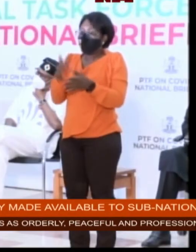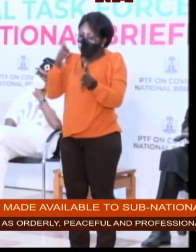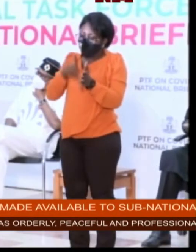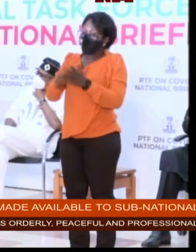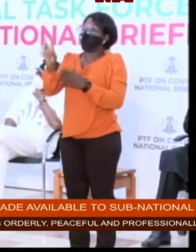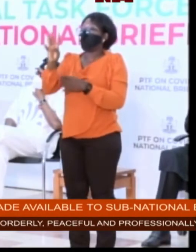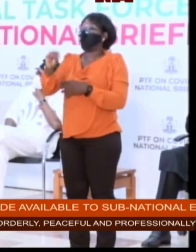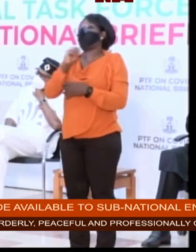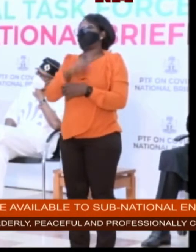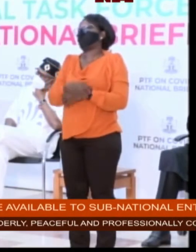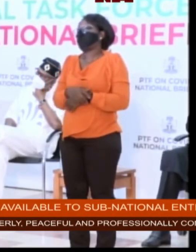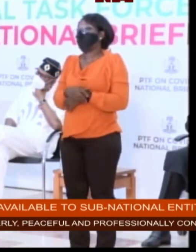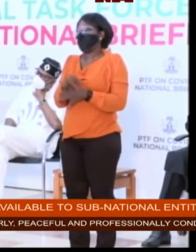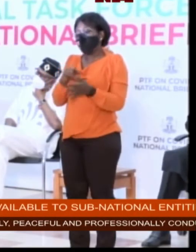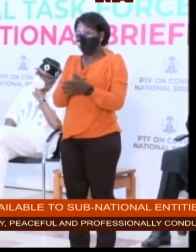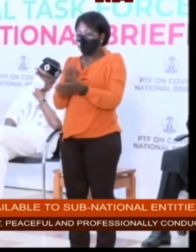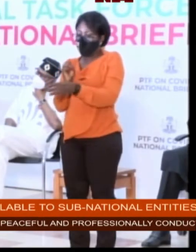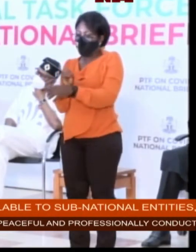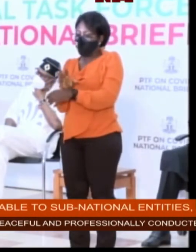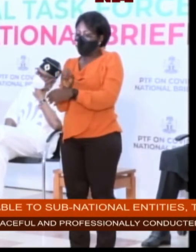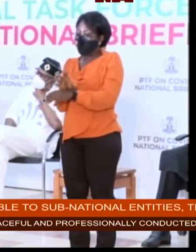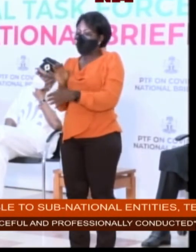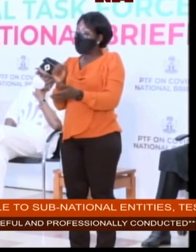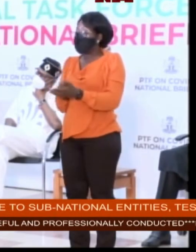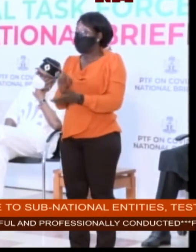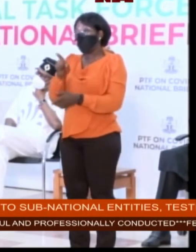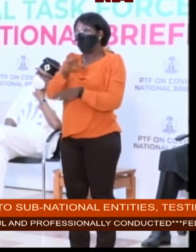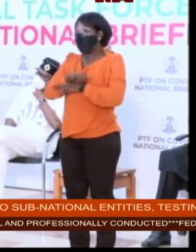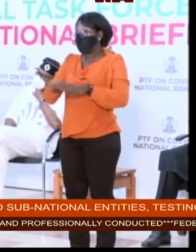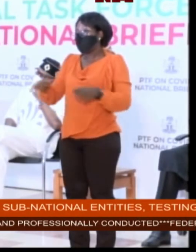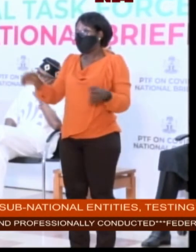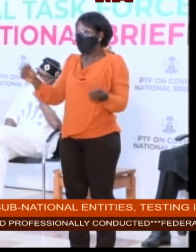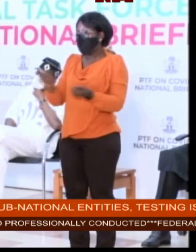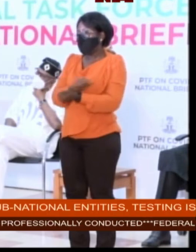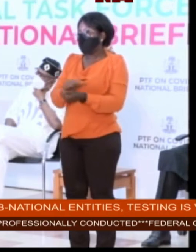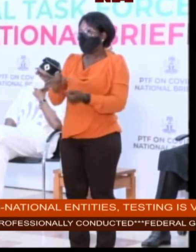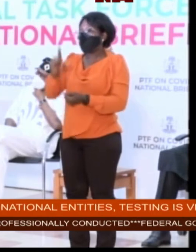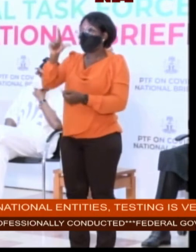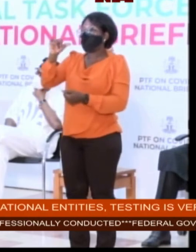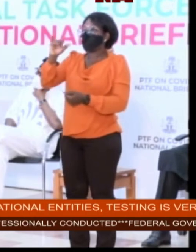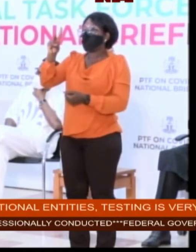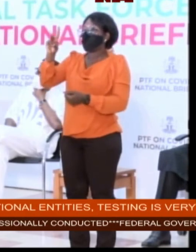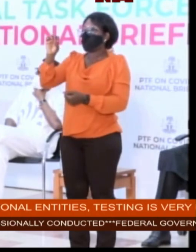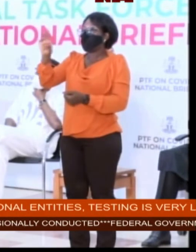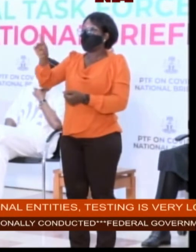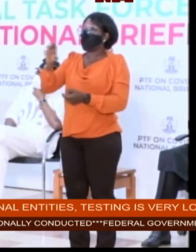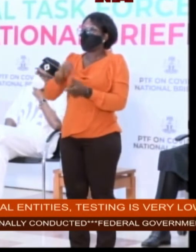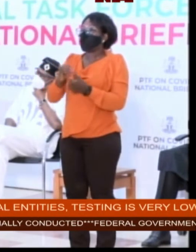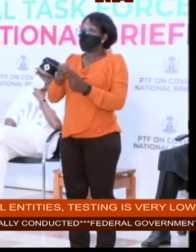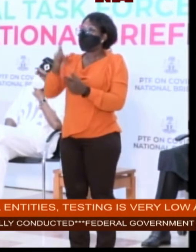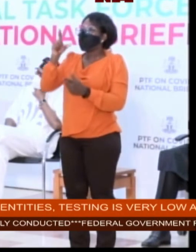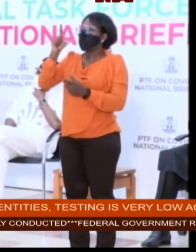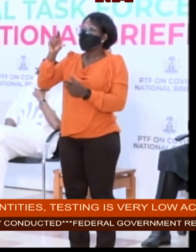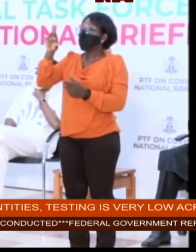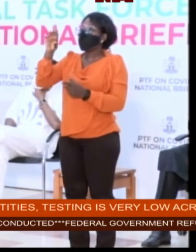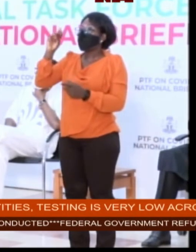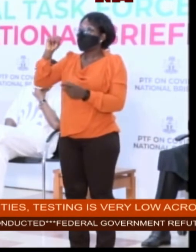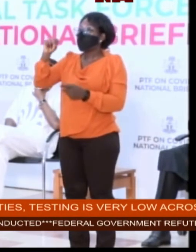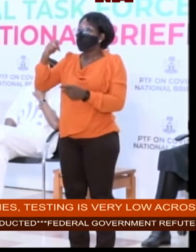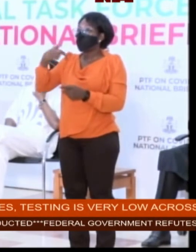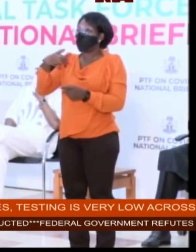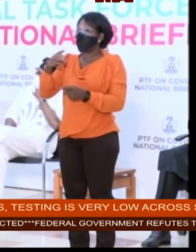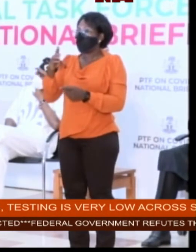killing. So it is advisable that you don't spoil your liver, you don't spoil your kidney, you don't spoil your